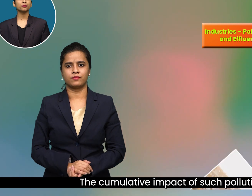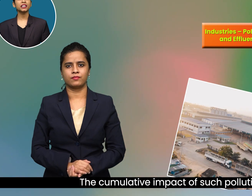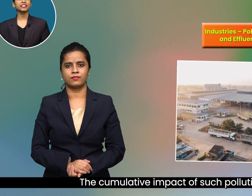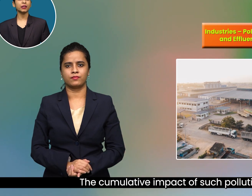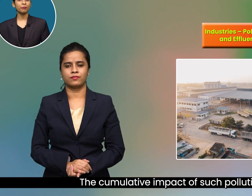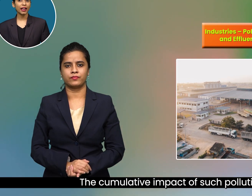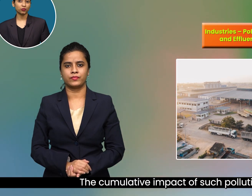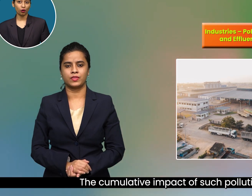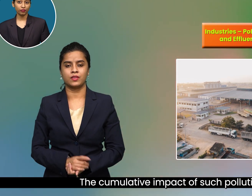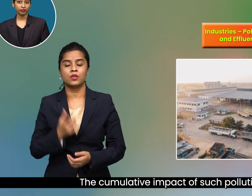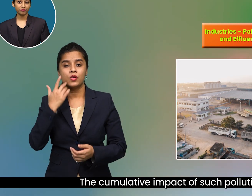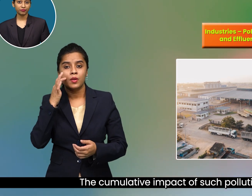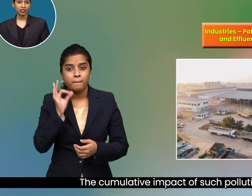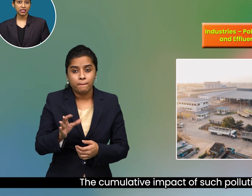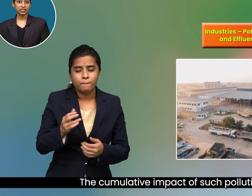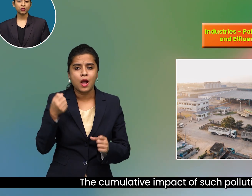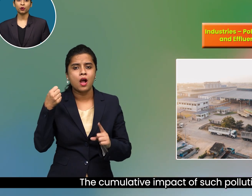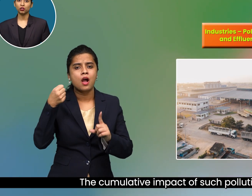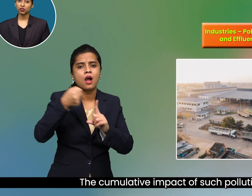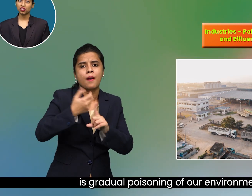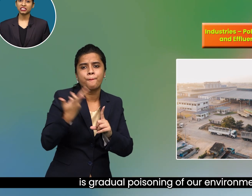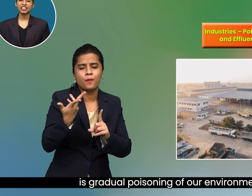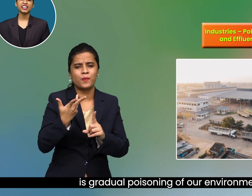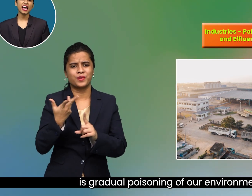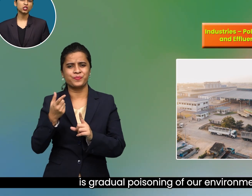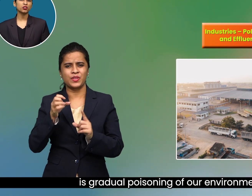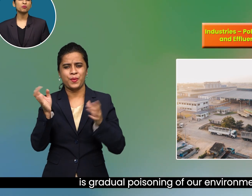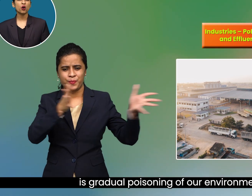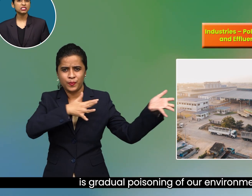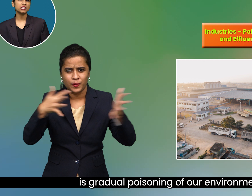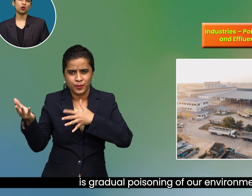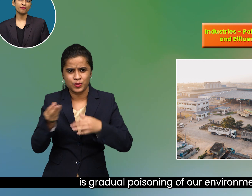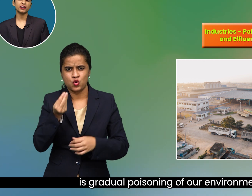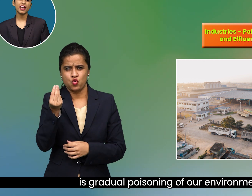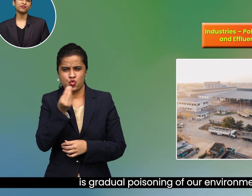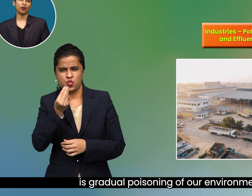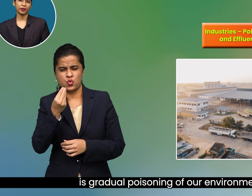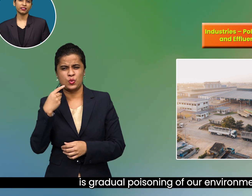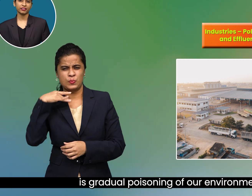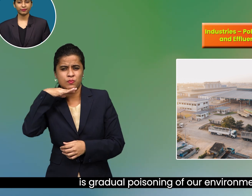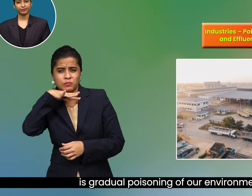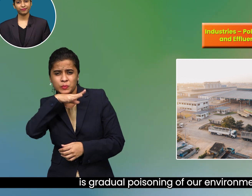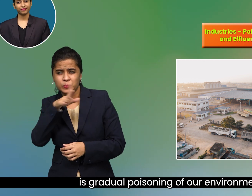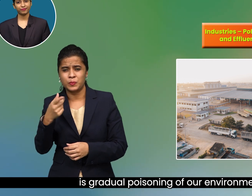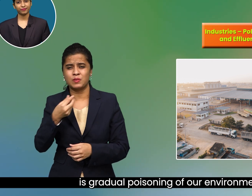The cumulative impact of such pollution is the gradual poisoning of our environment.